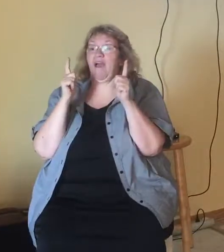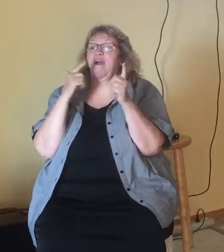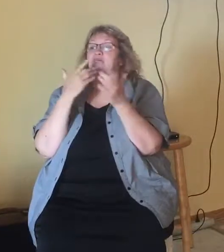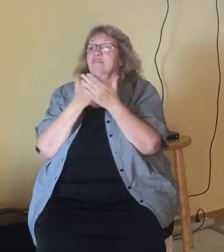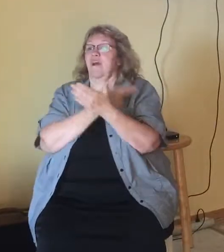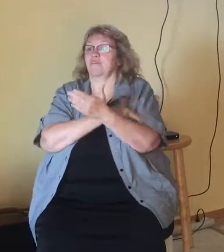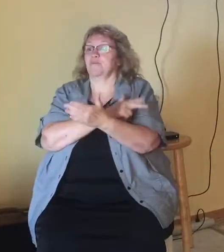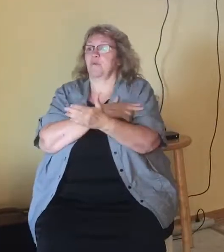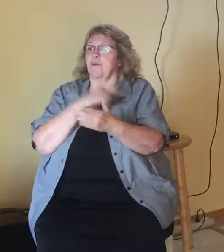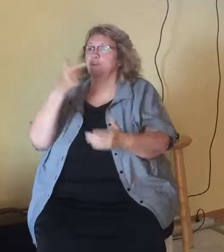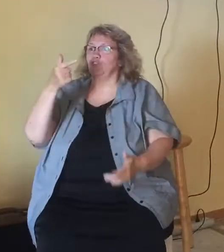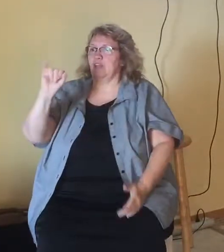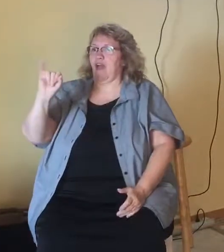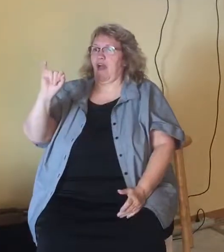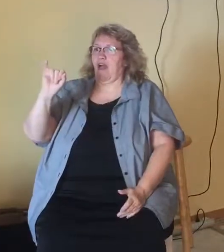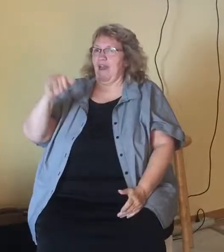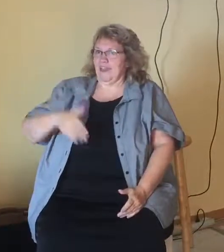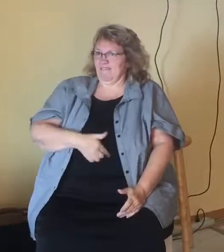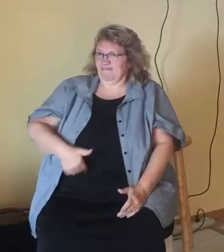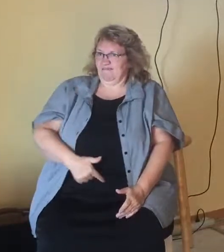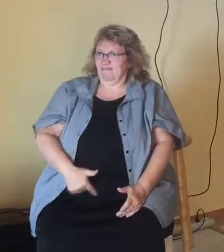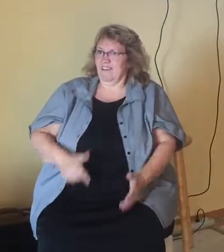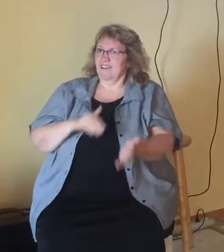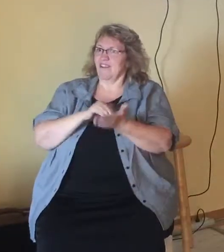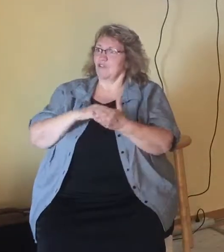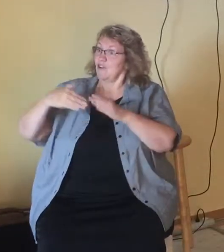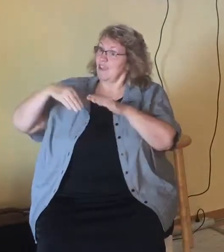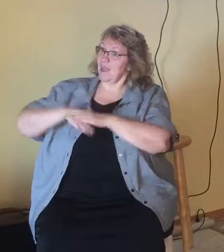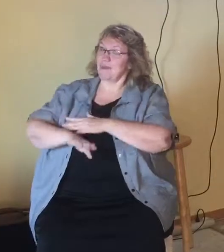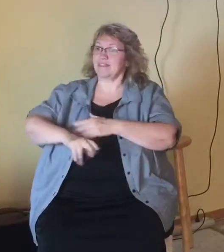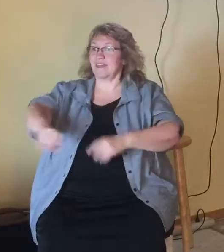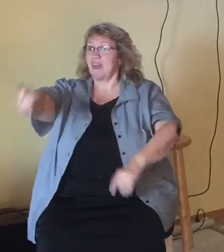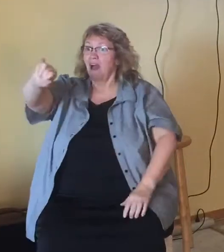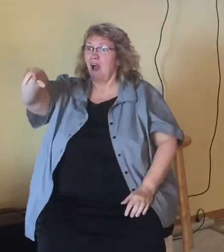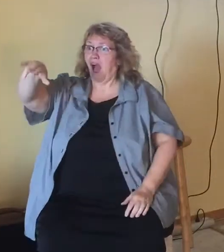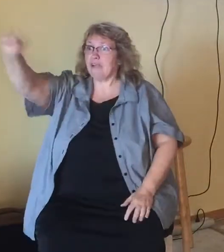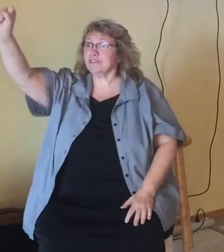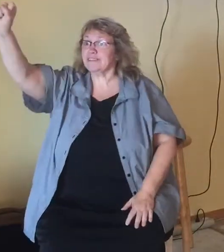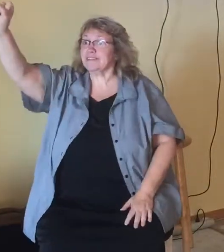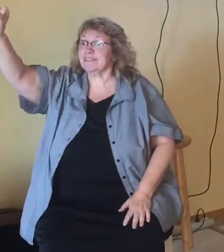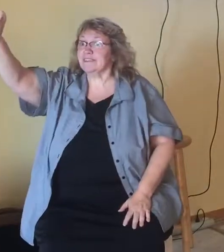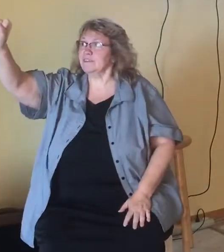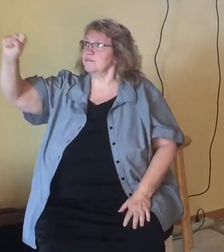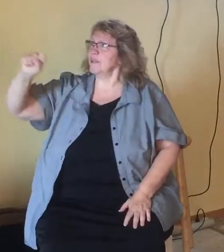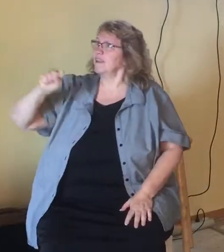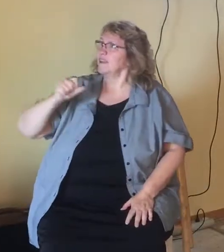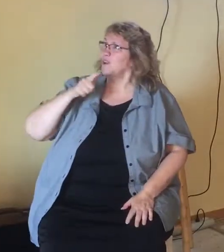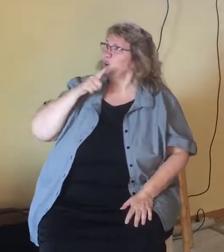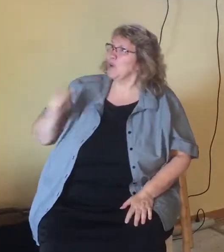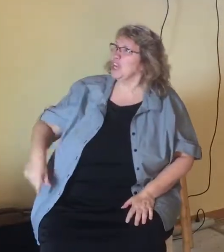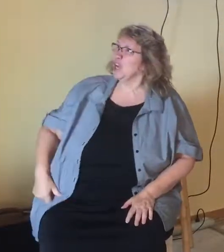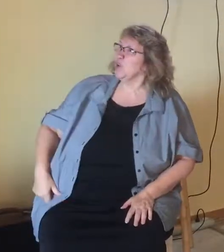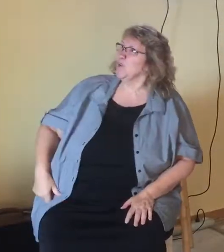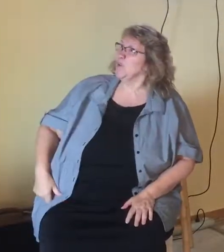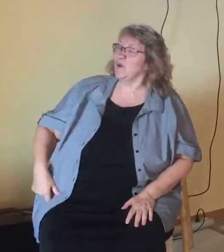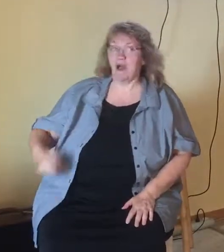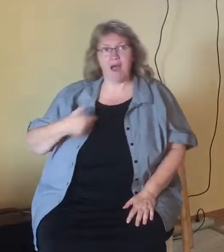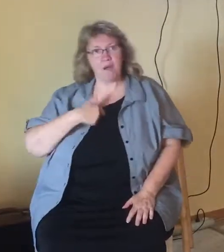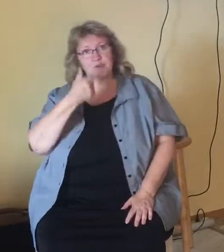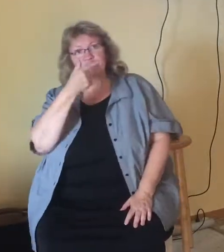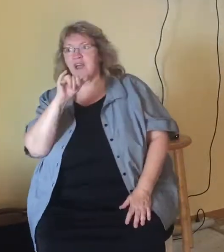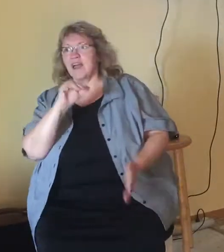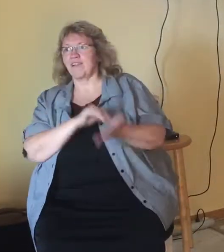my GI doctor walked into the room rather boisterously, and he was like, "Iris!" And I was like, "Who are you?" And he's like, "I'm your GI